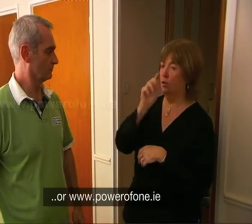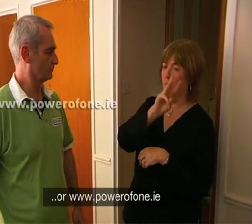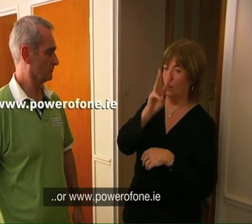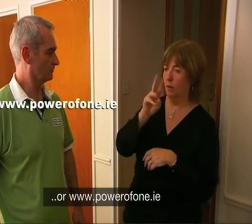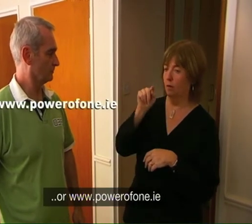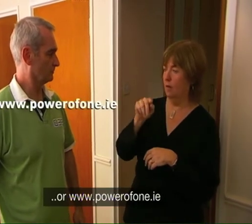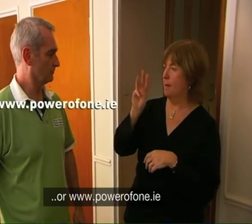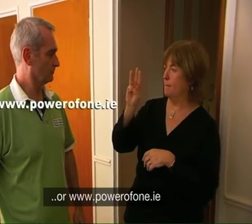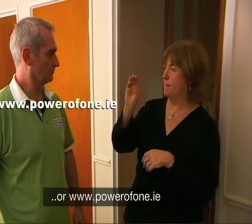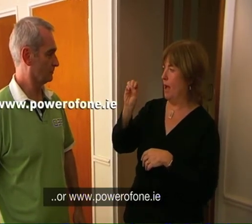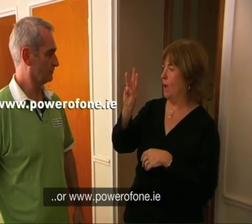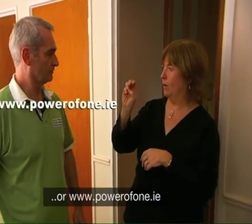or